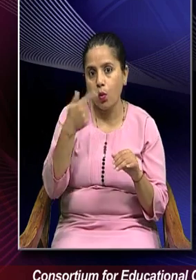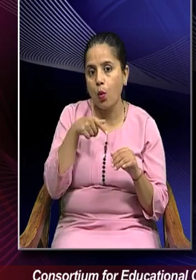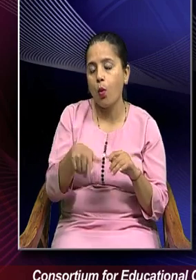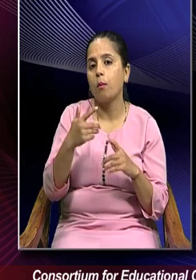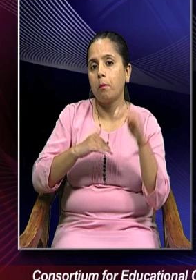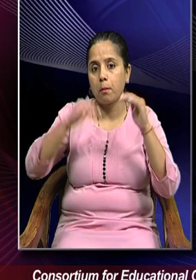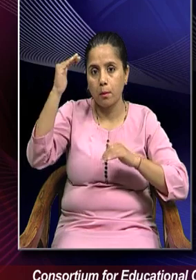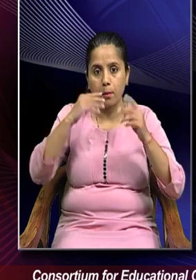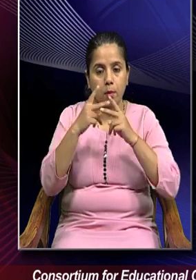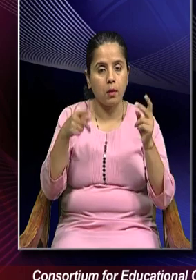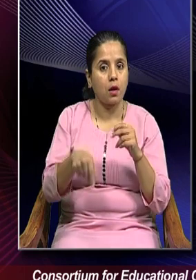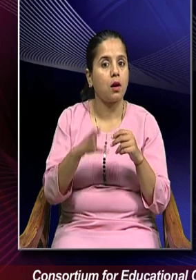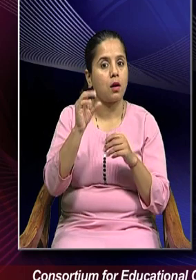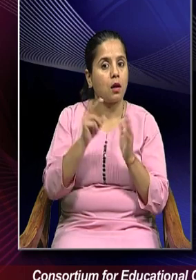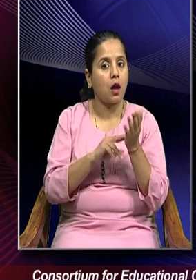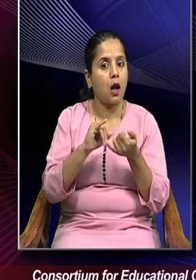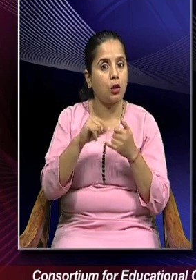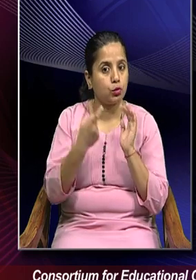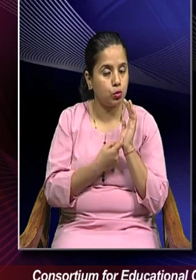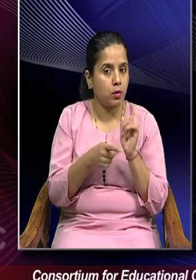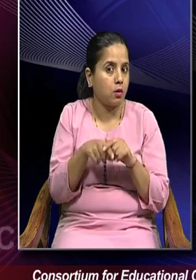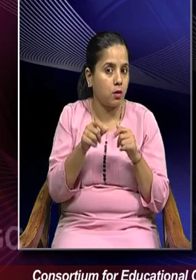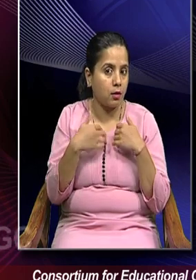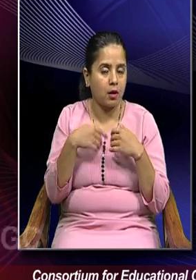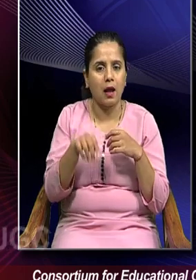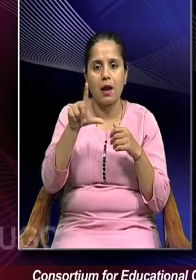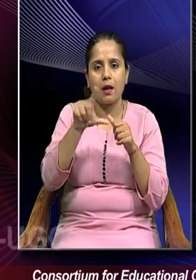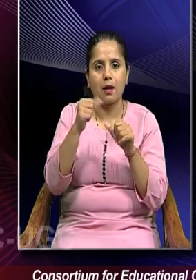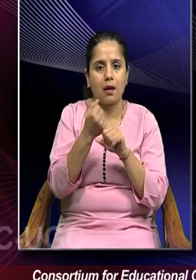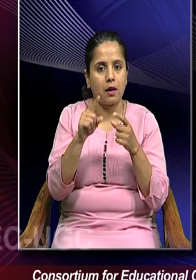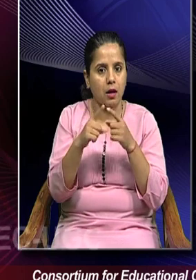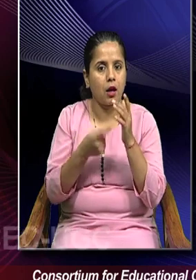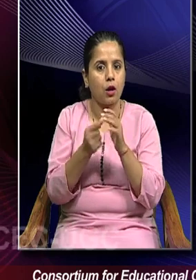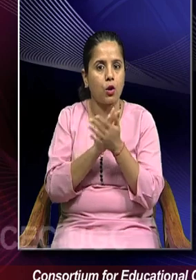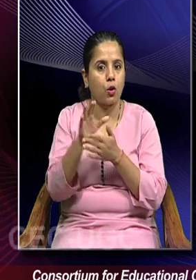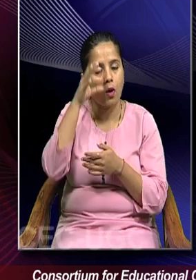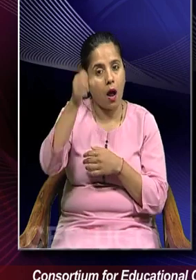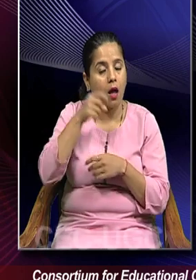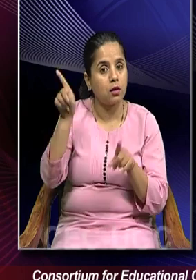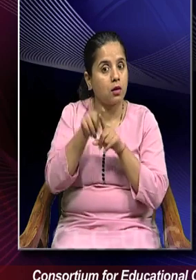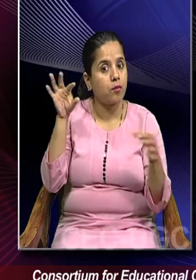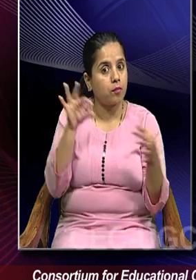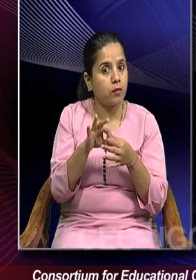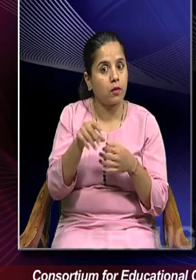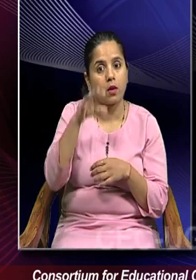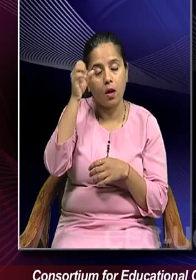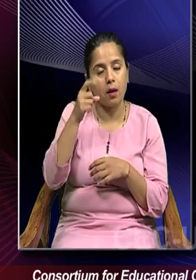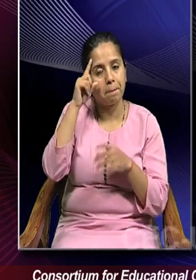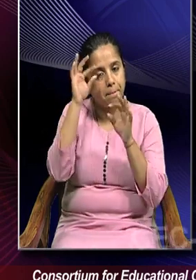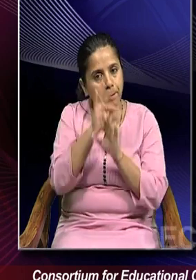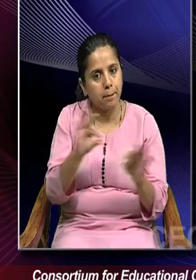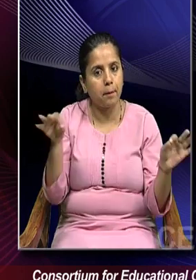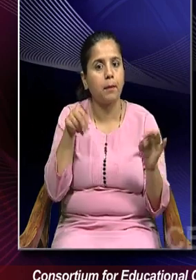films. We also see films like Lage Raho Munna Bhai, which talks about Gandhism and Gandhigiri, peace, truth